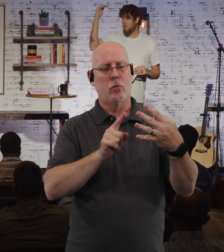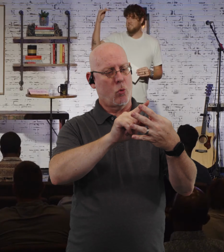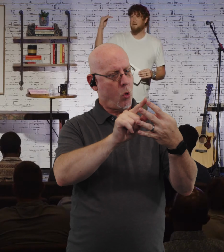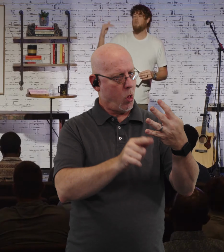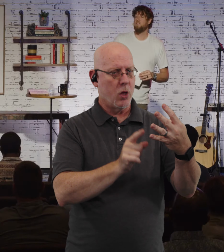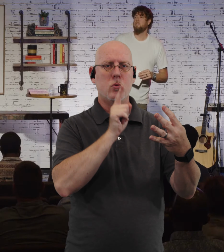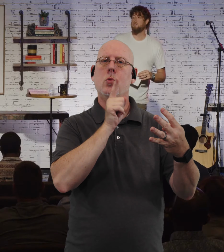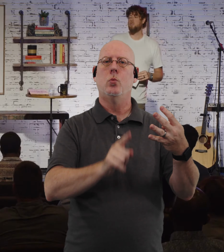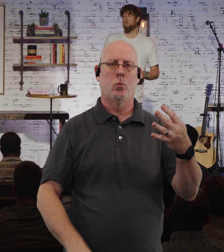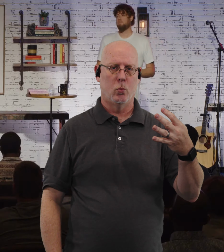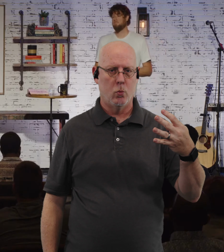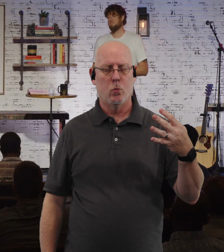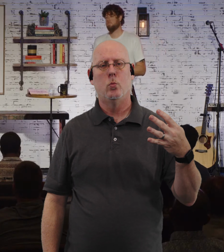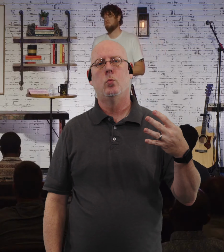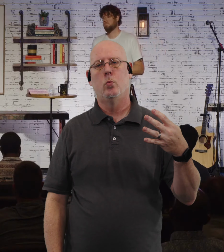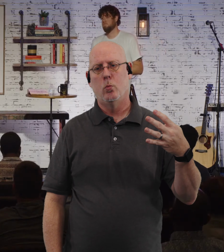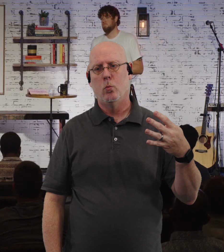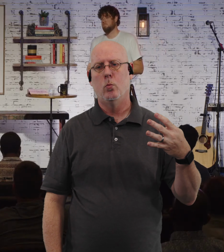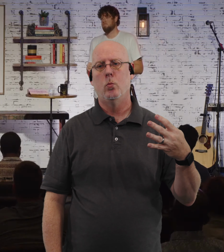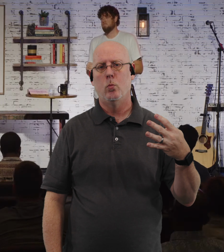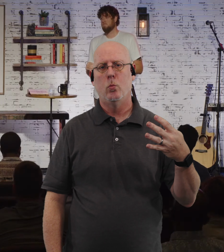All four of these declarations are true.